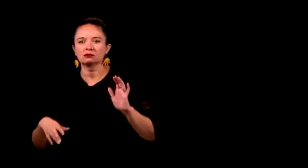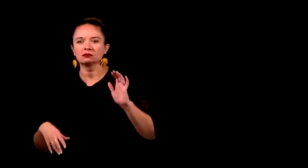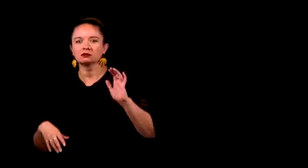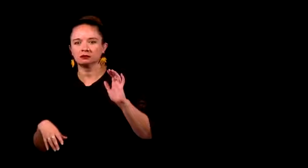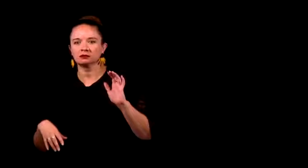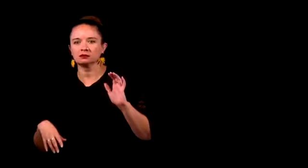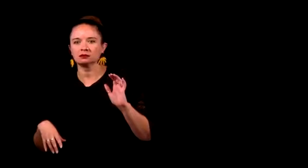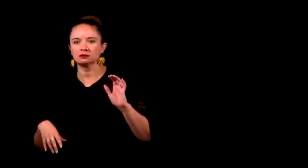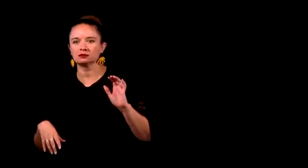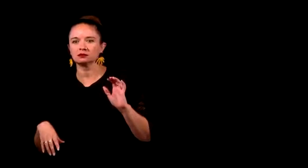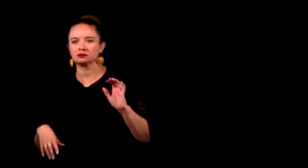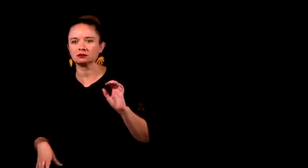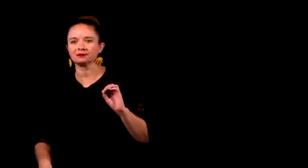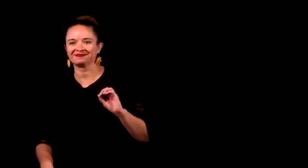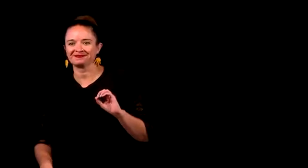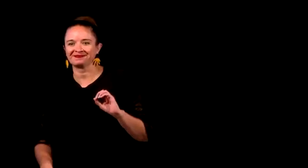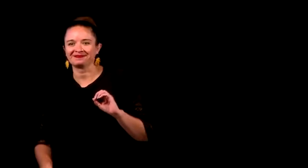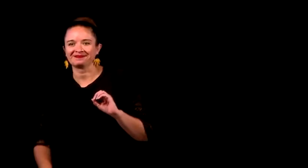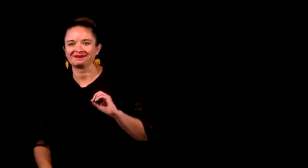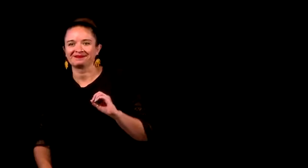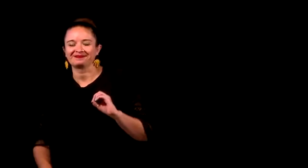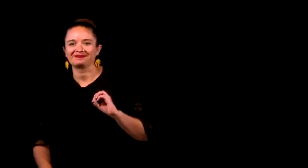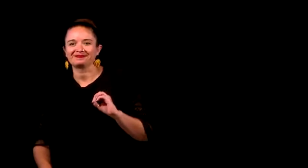Yeah, you can just put the whole chapter 3 up.